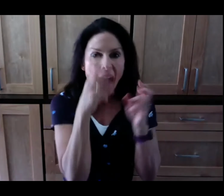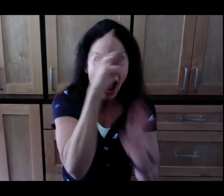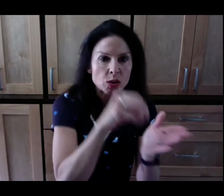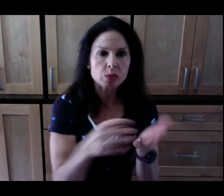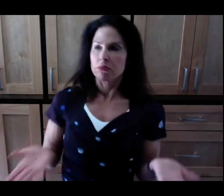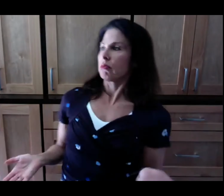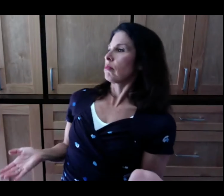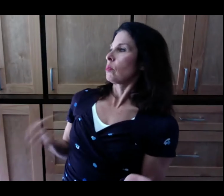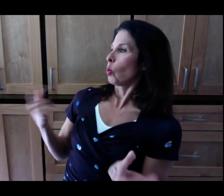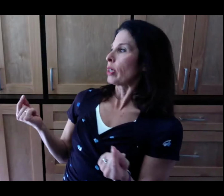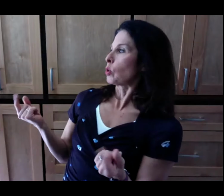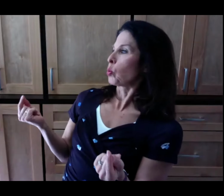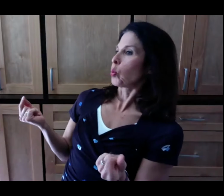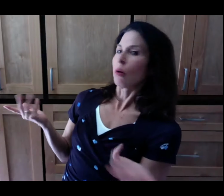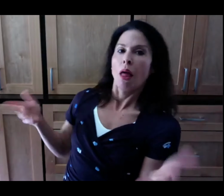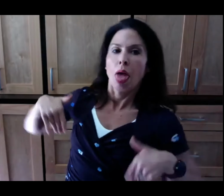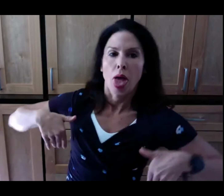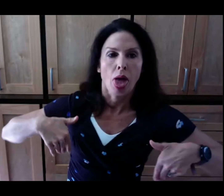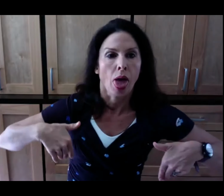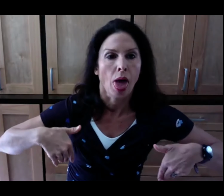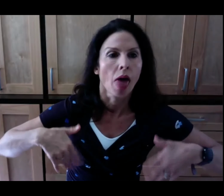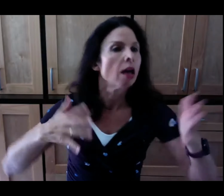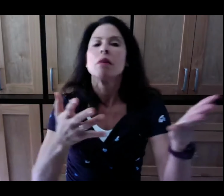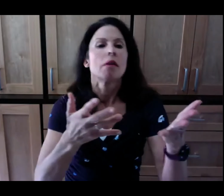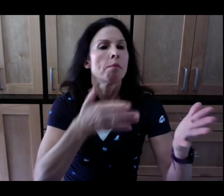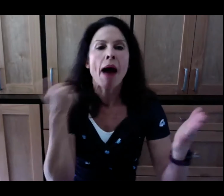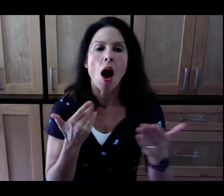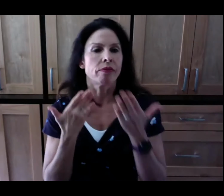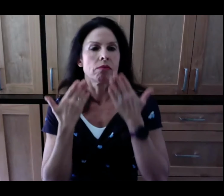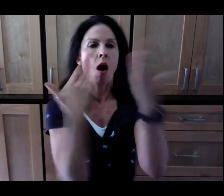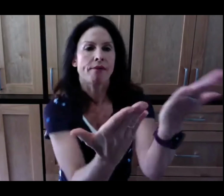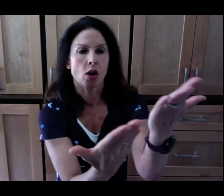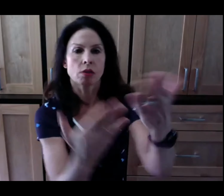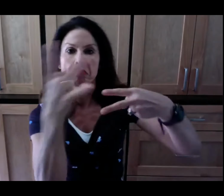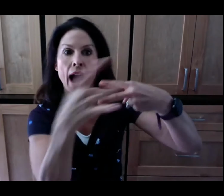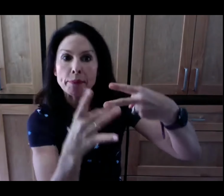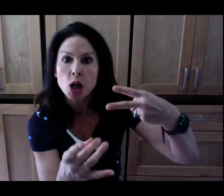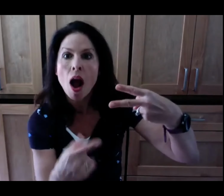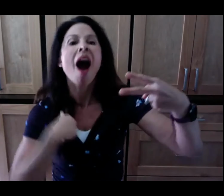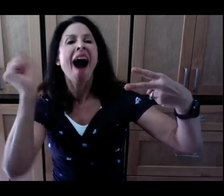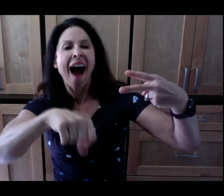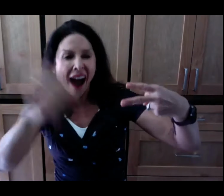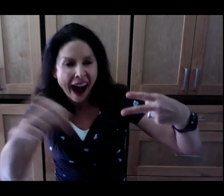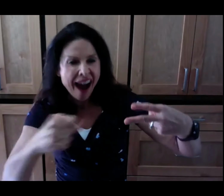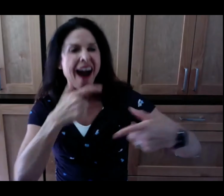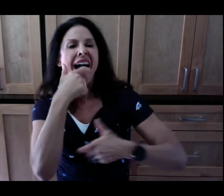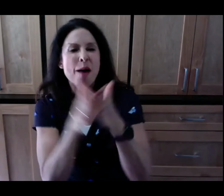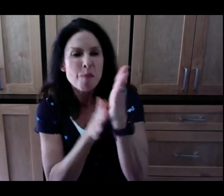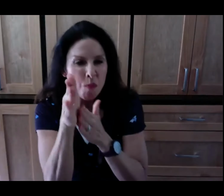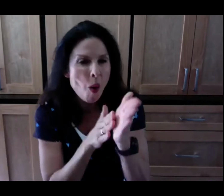on, they can make a choice. And then they're not so, like, if you just give them something like, I don't know what to do, but if